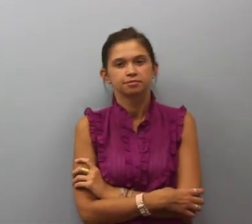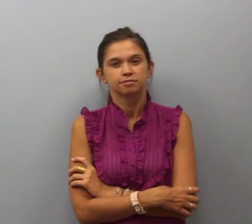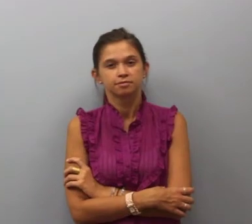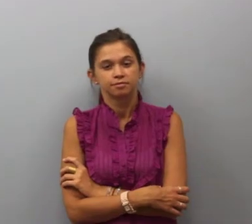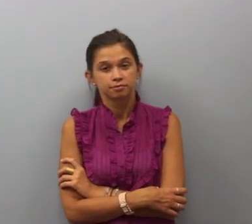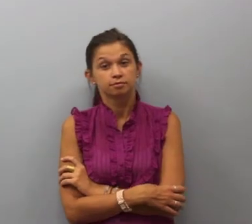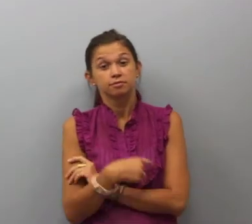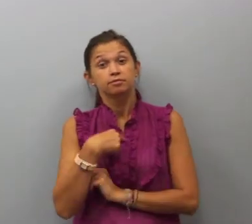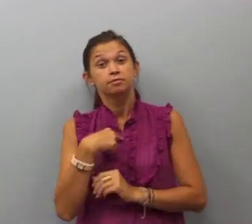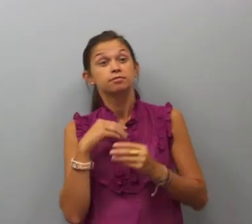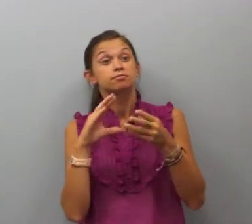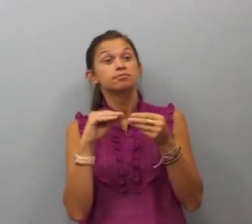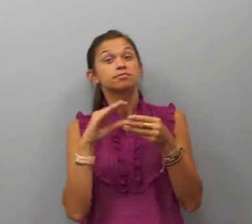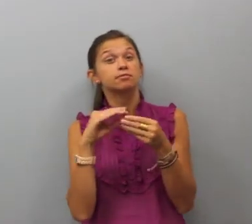bring.